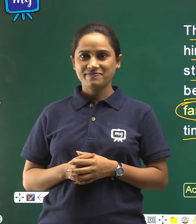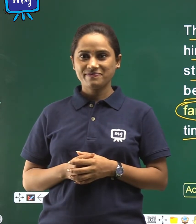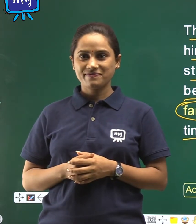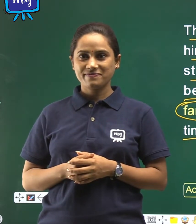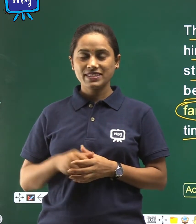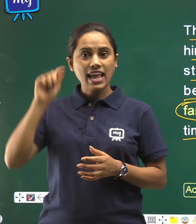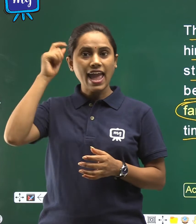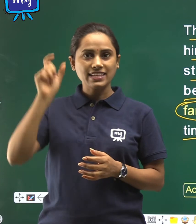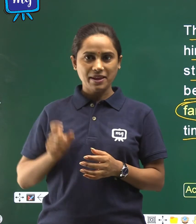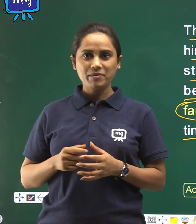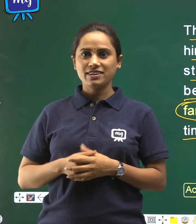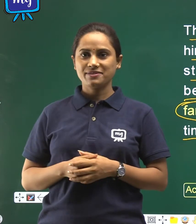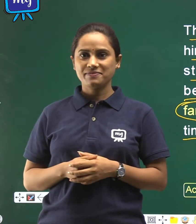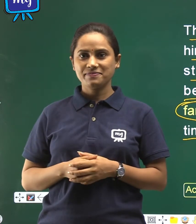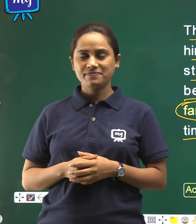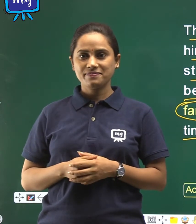accept,